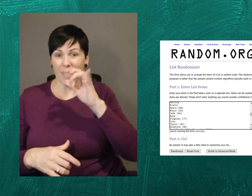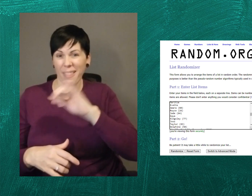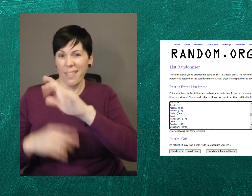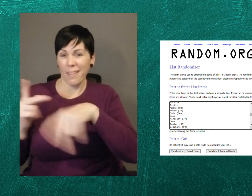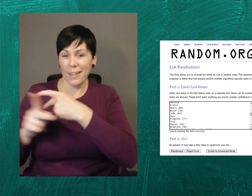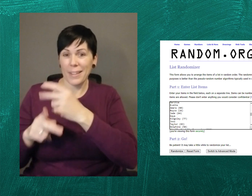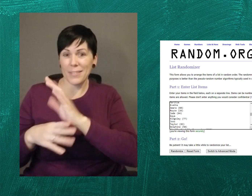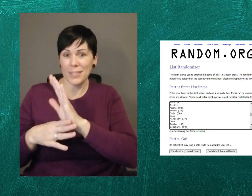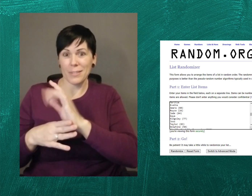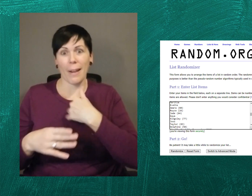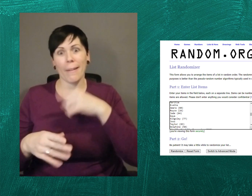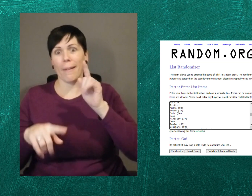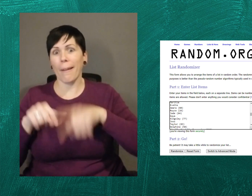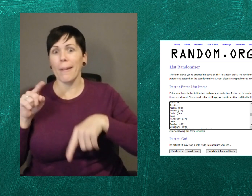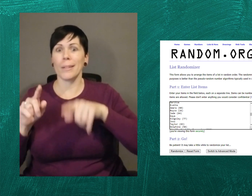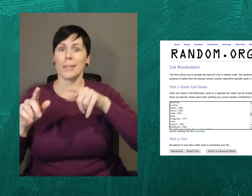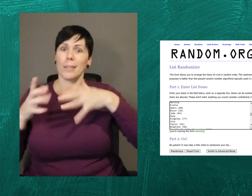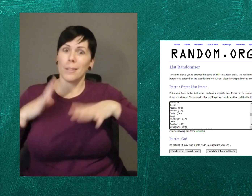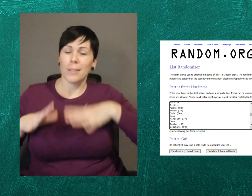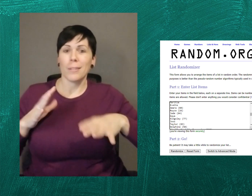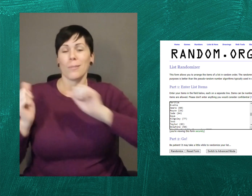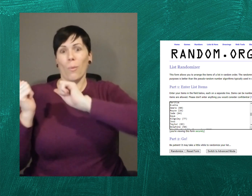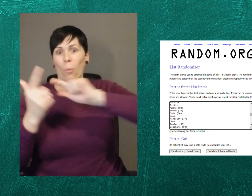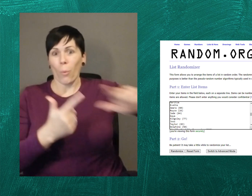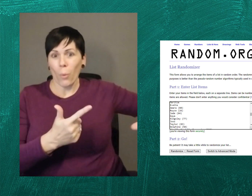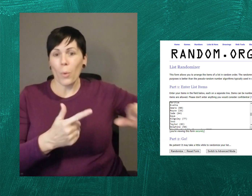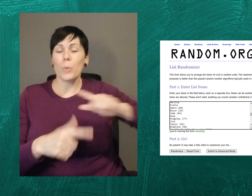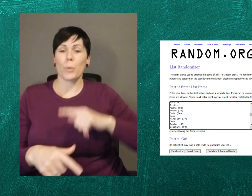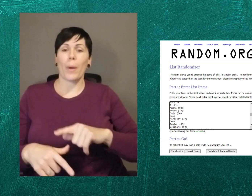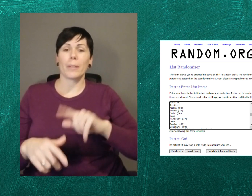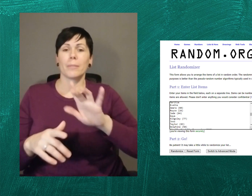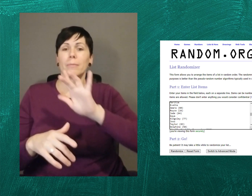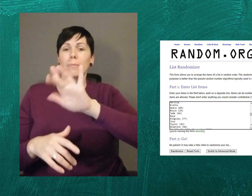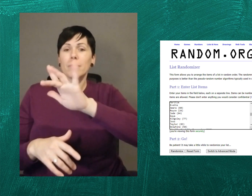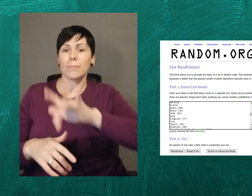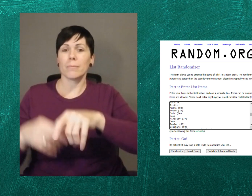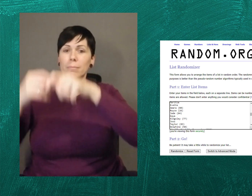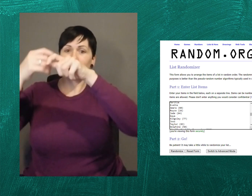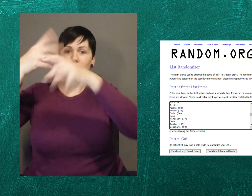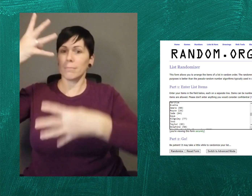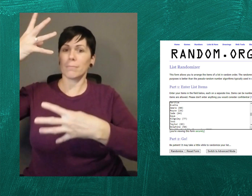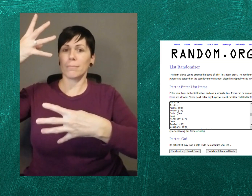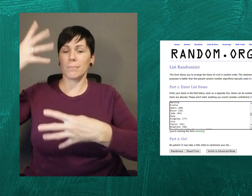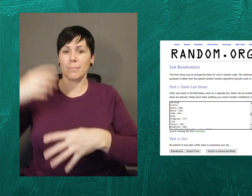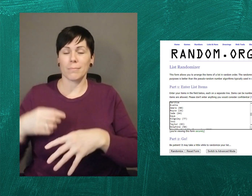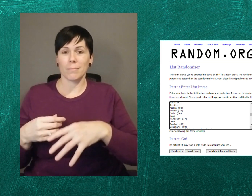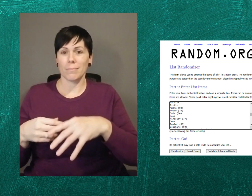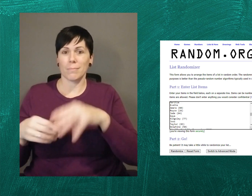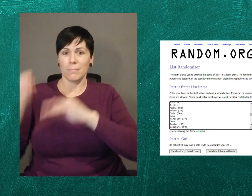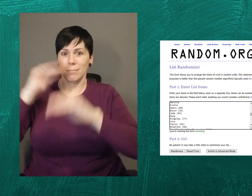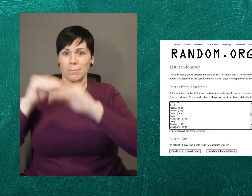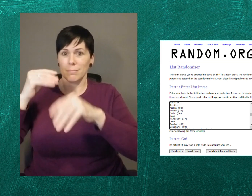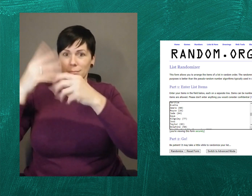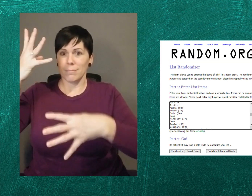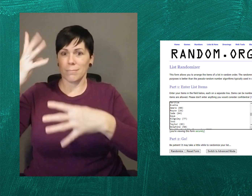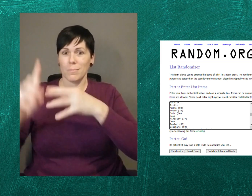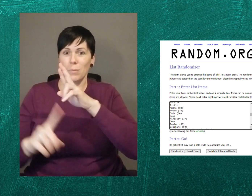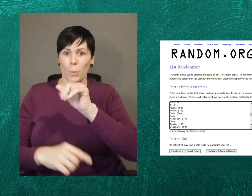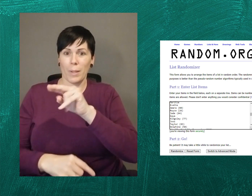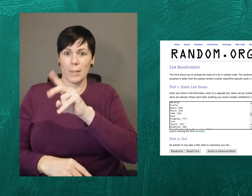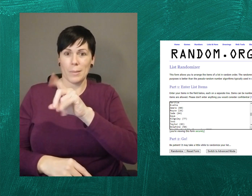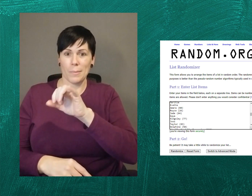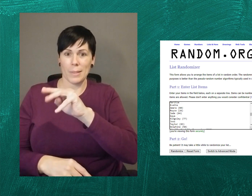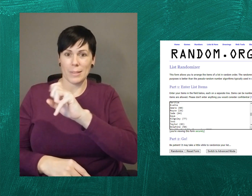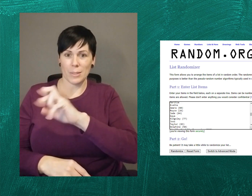So instead of picking the top 15, I am picking the top 20 to see if I could